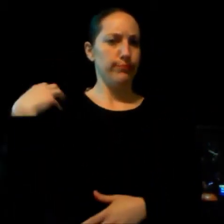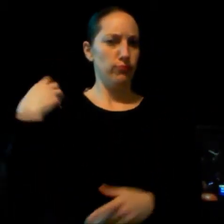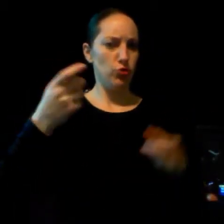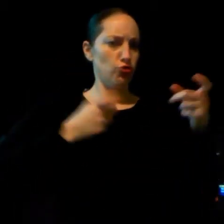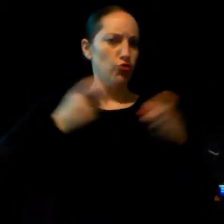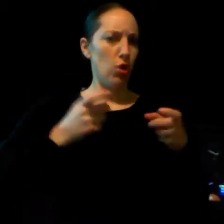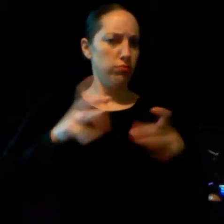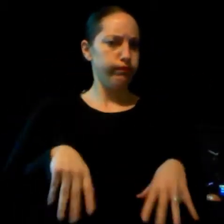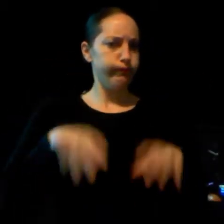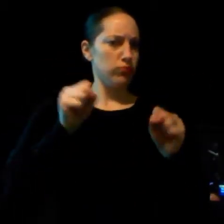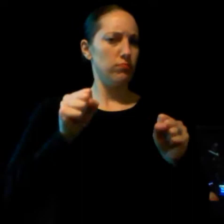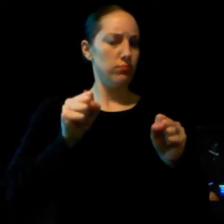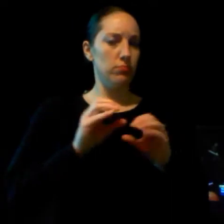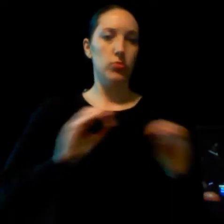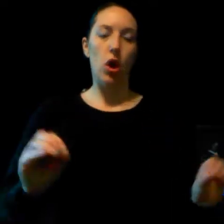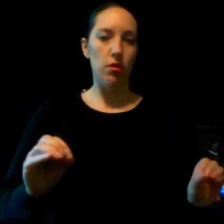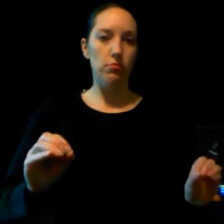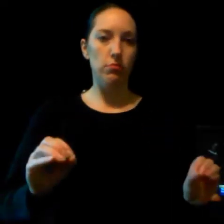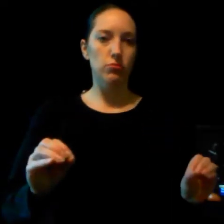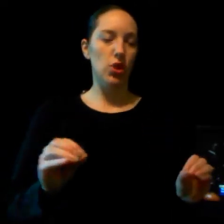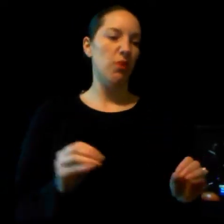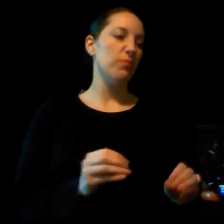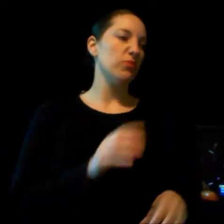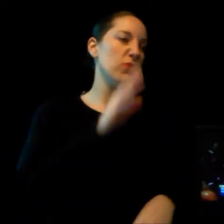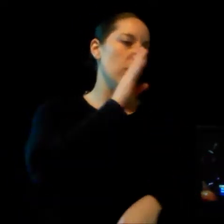You fired Gary Busey.